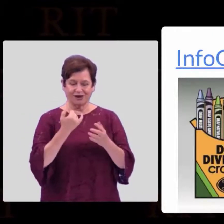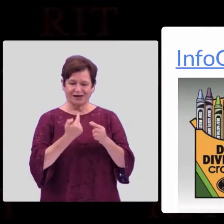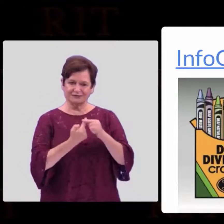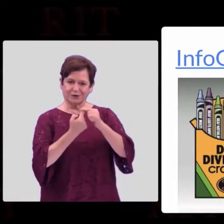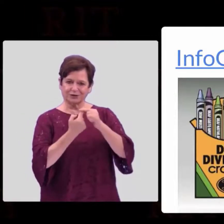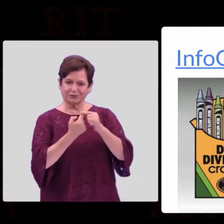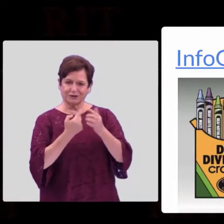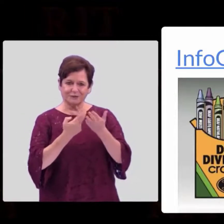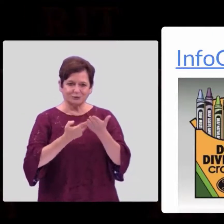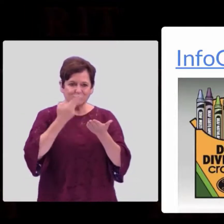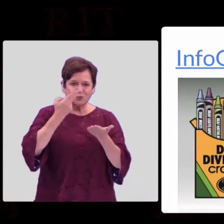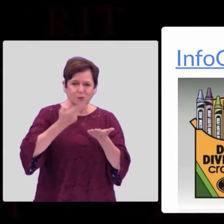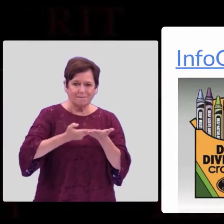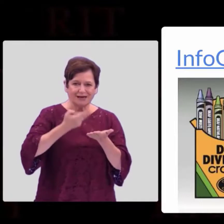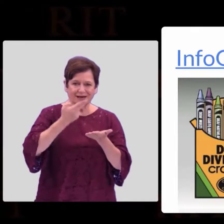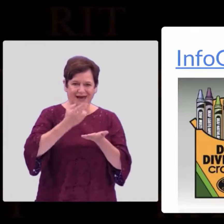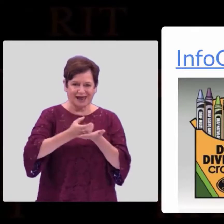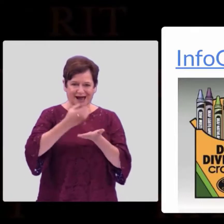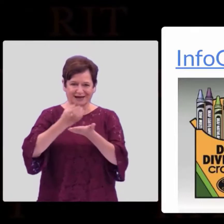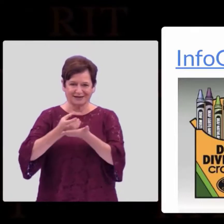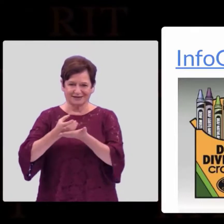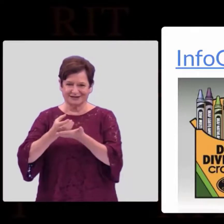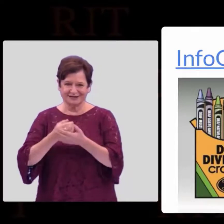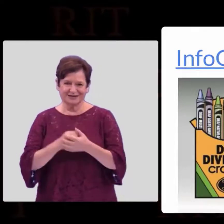especially with the soup can.